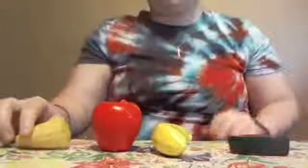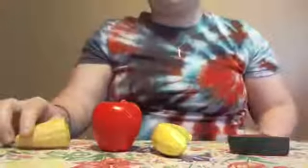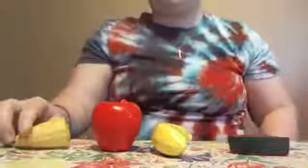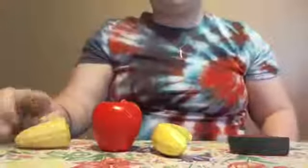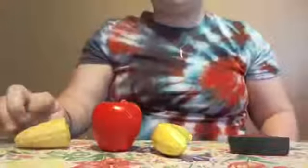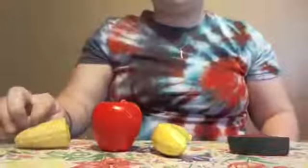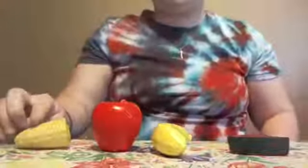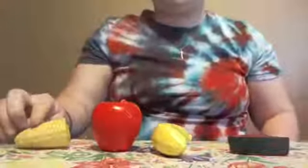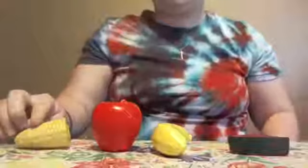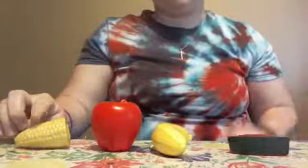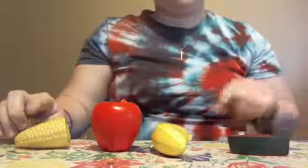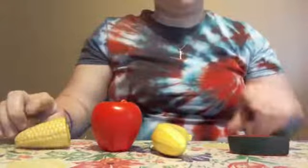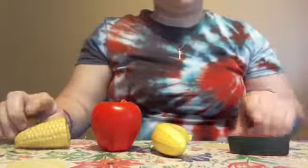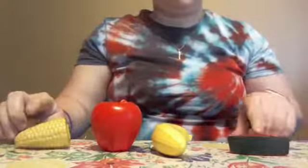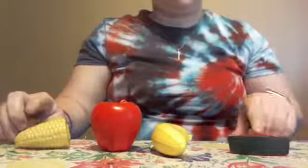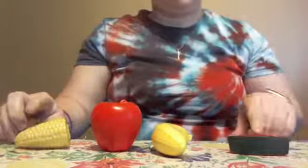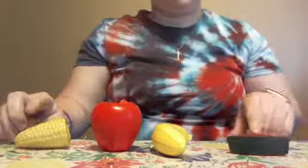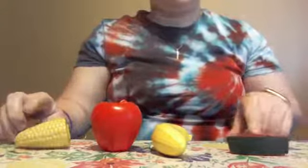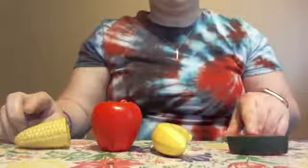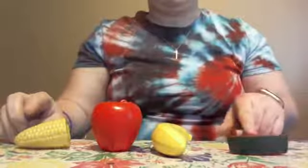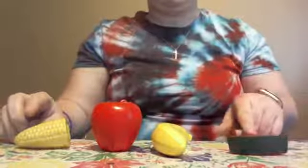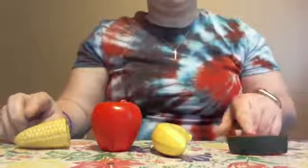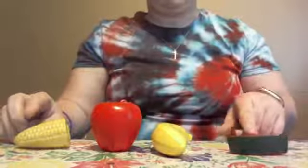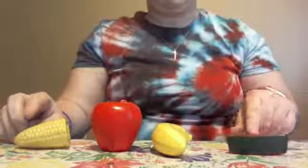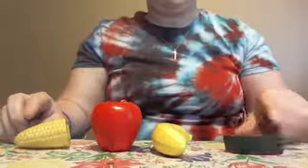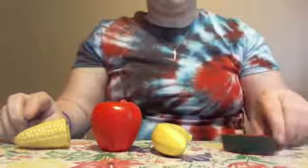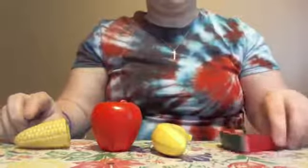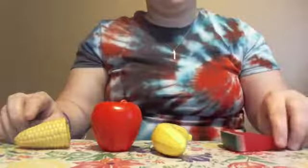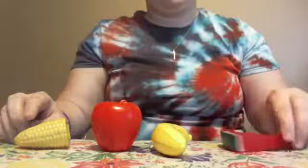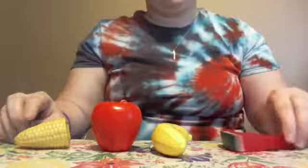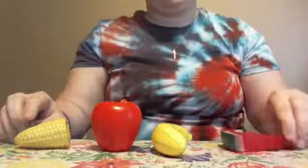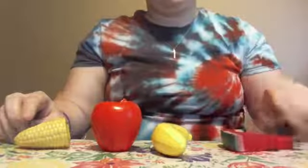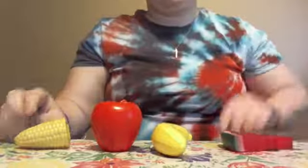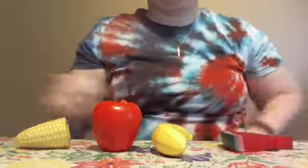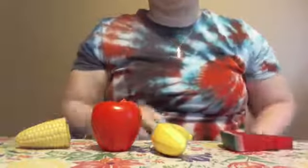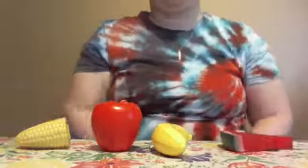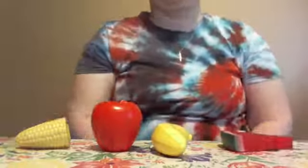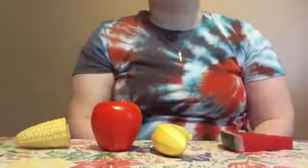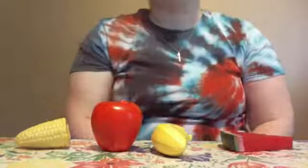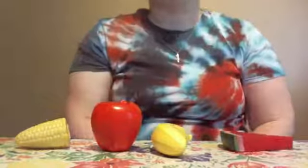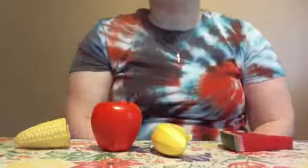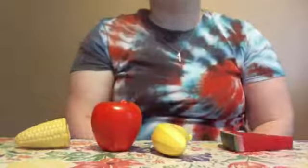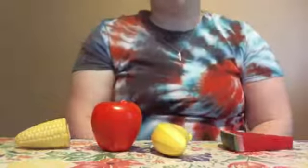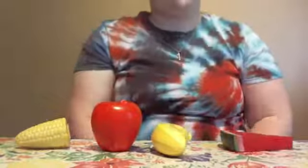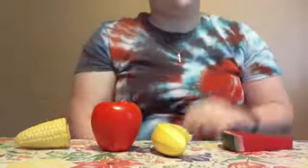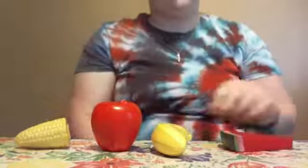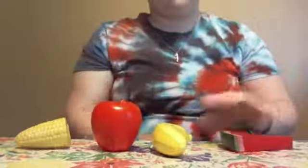have corn as our vegetable and watermelon as our fruit.